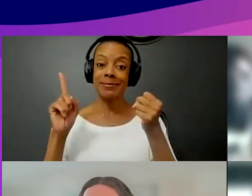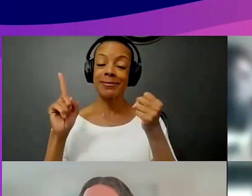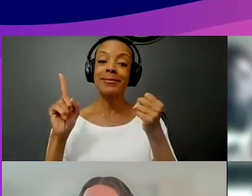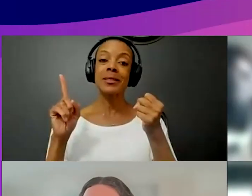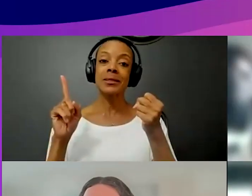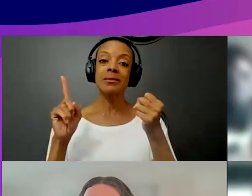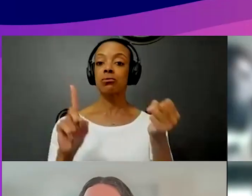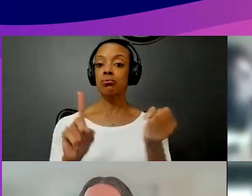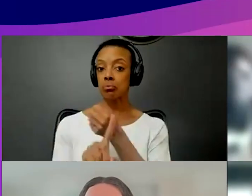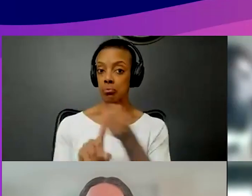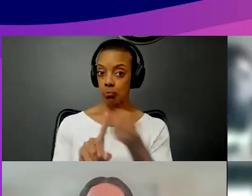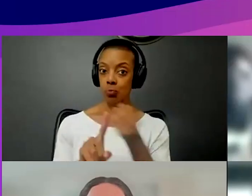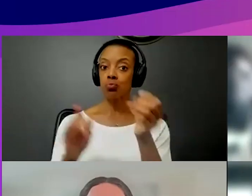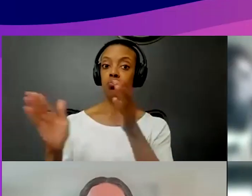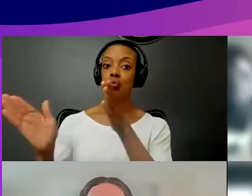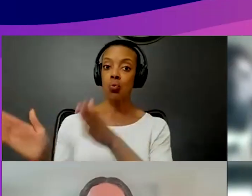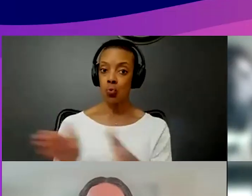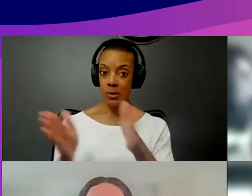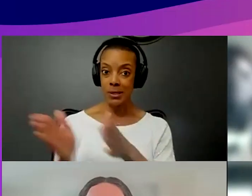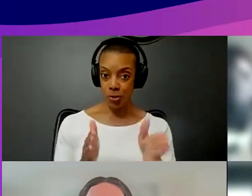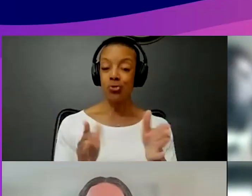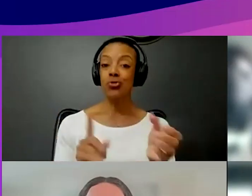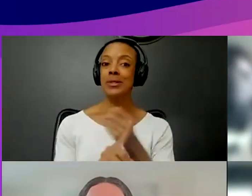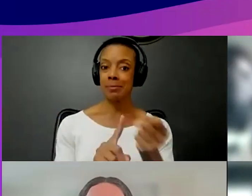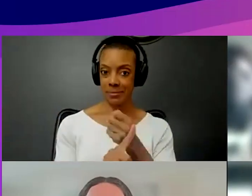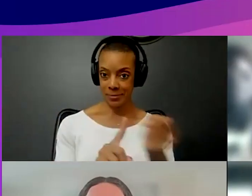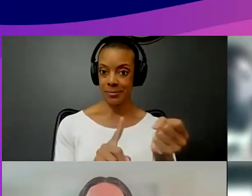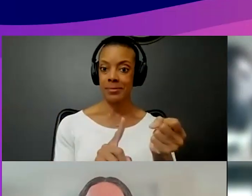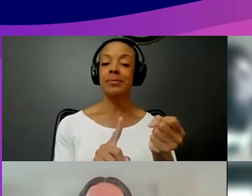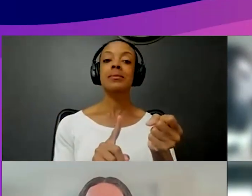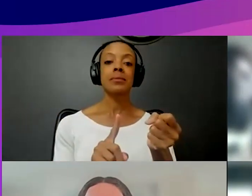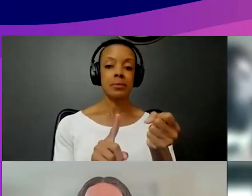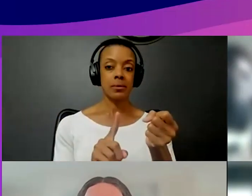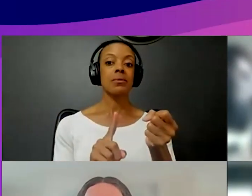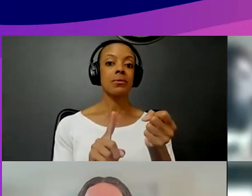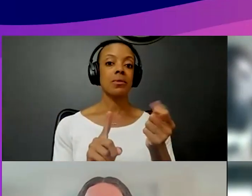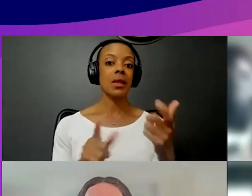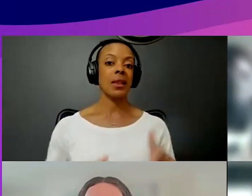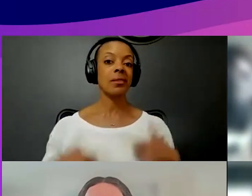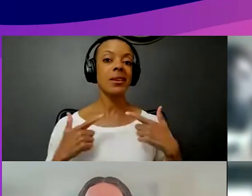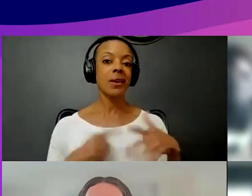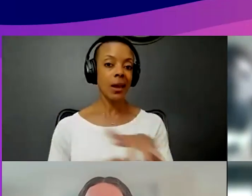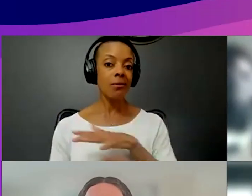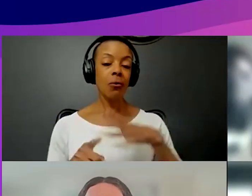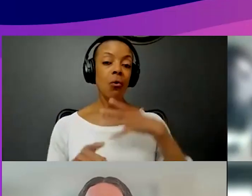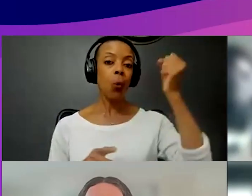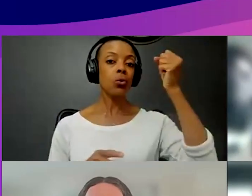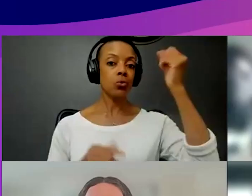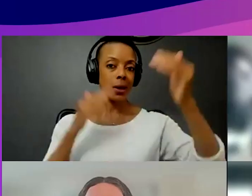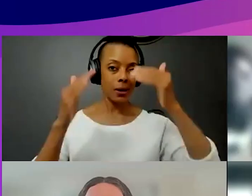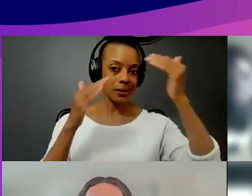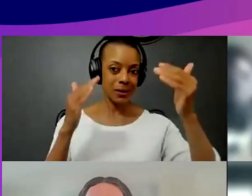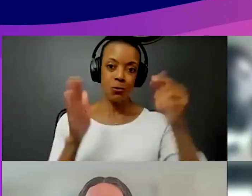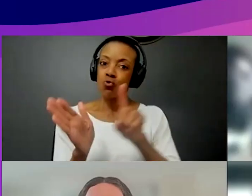mistreatment, organizational mistreatment in living environments for older adults. But you need funding for